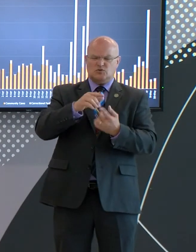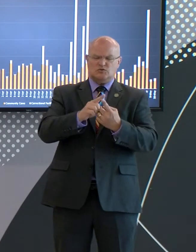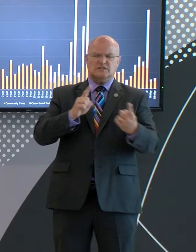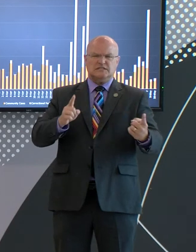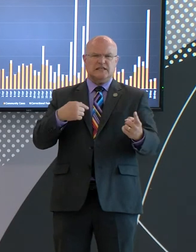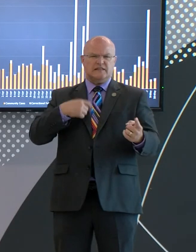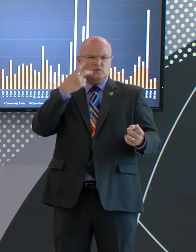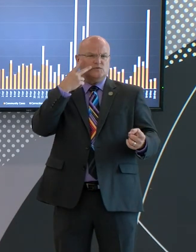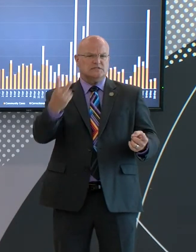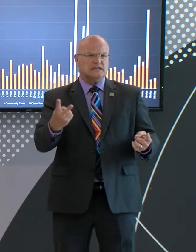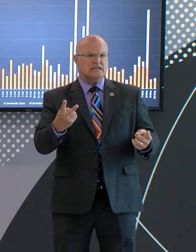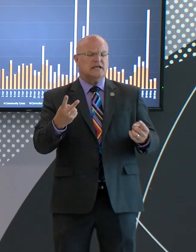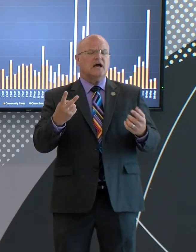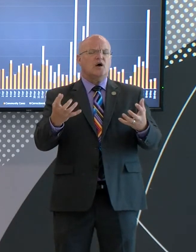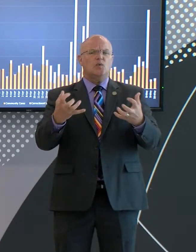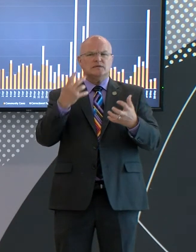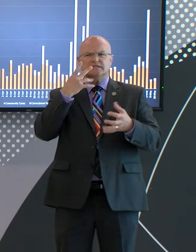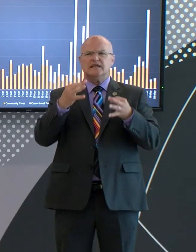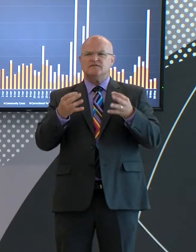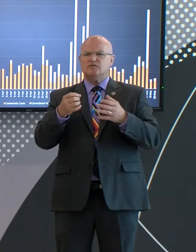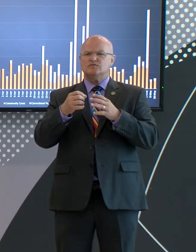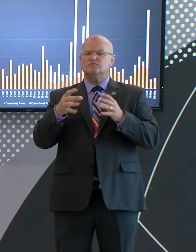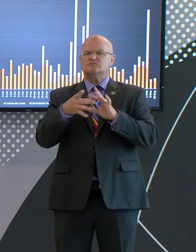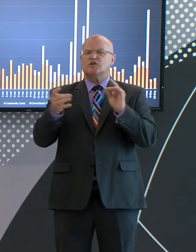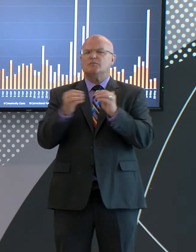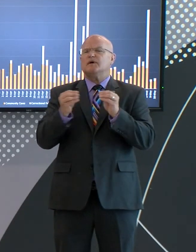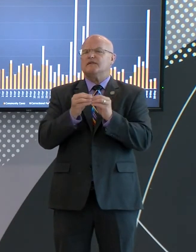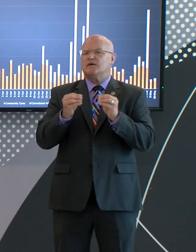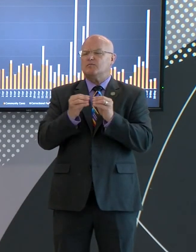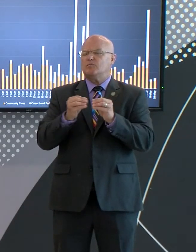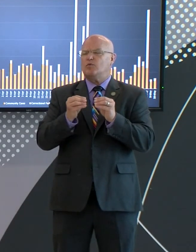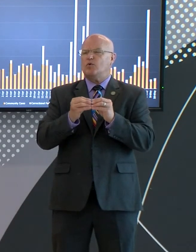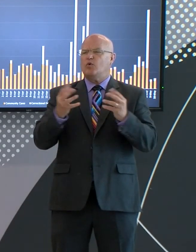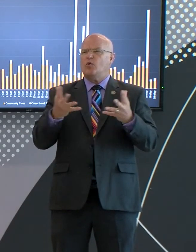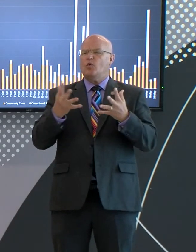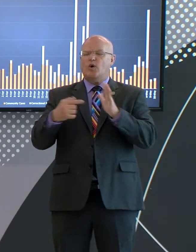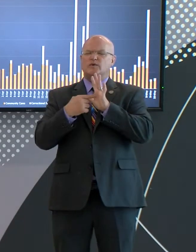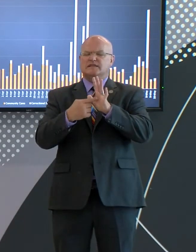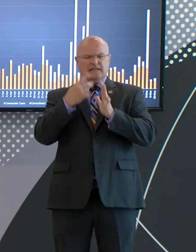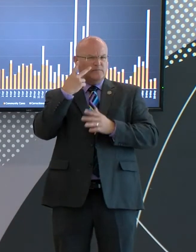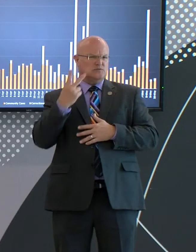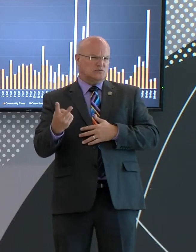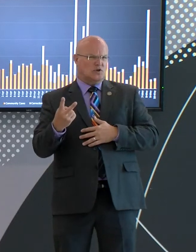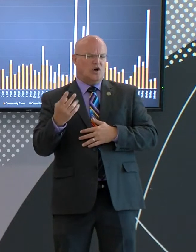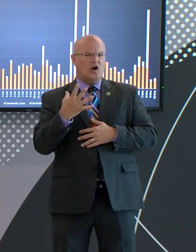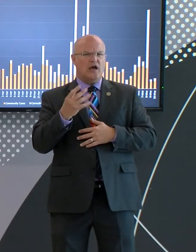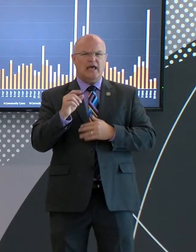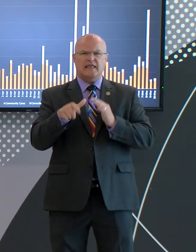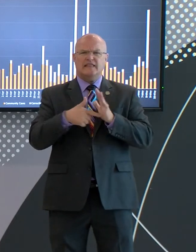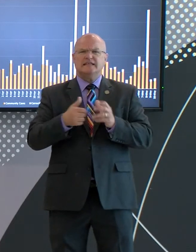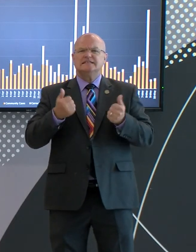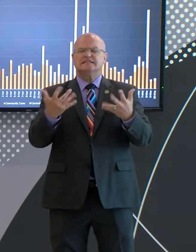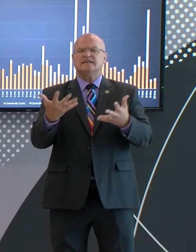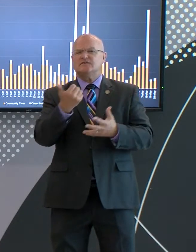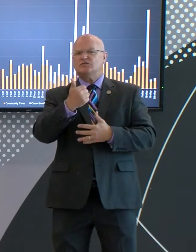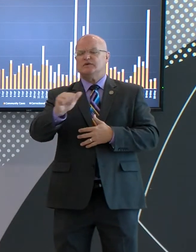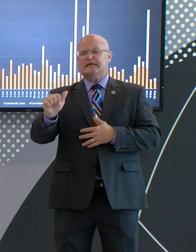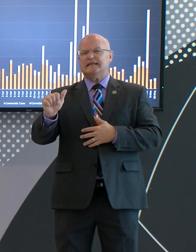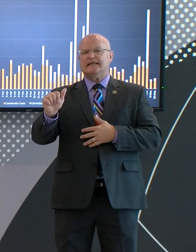that you were seeing. Wanted to see if you elaborate on that in terms of what were the examples you saw, and does this give you